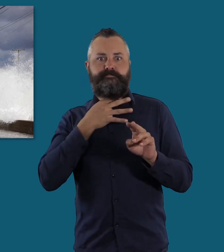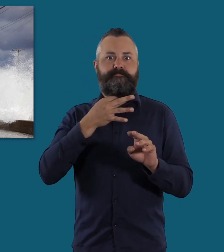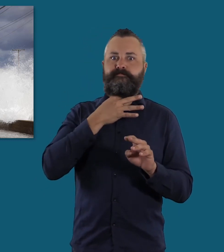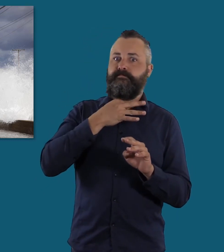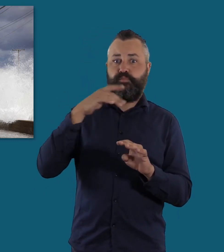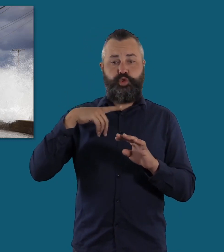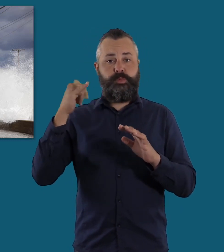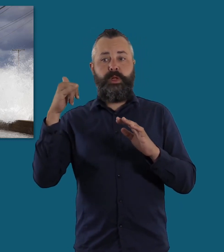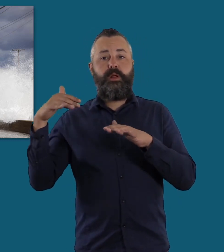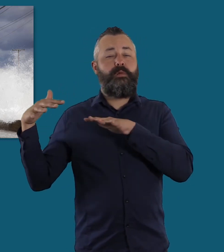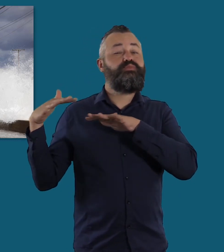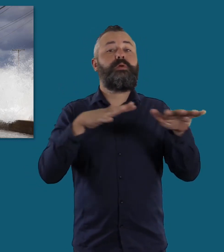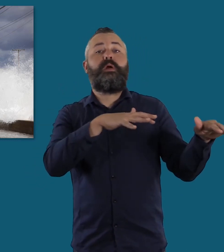As water may have damaged buildings.